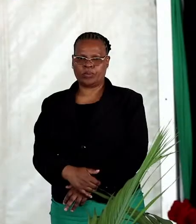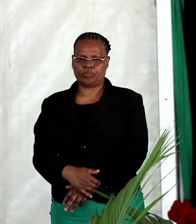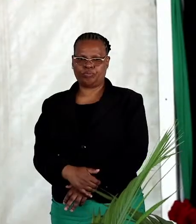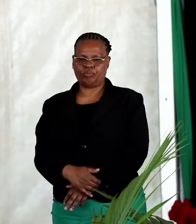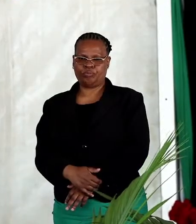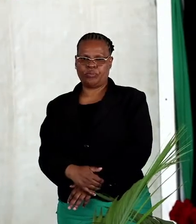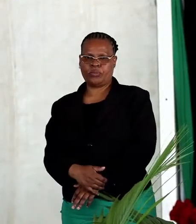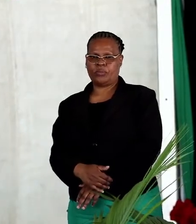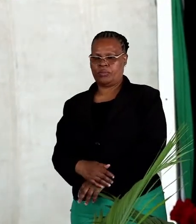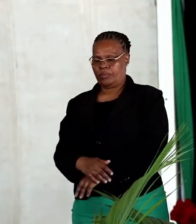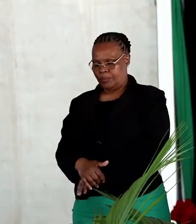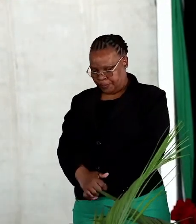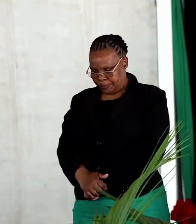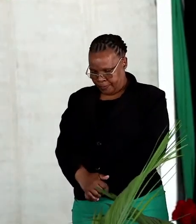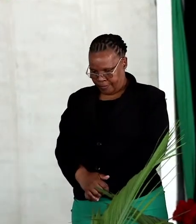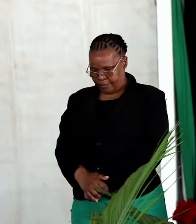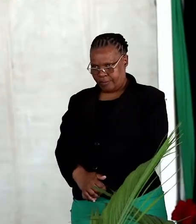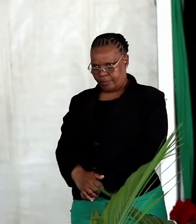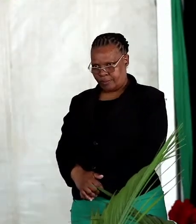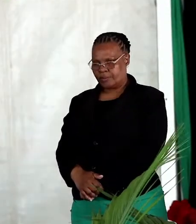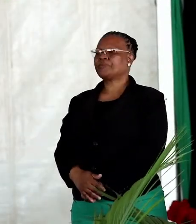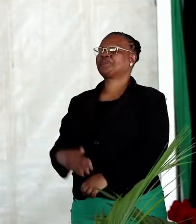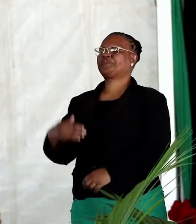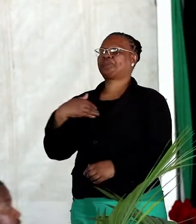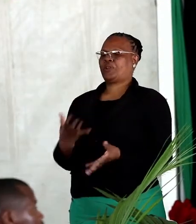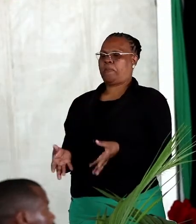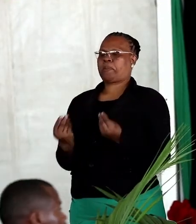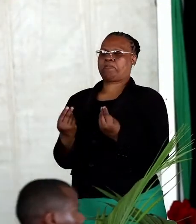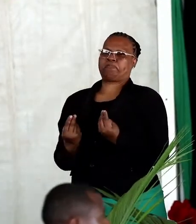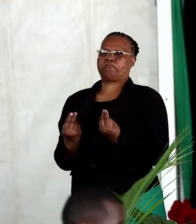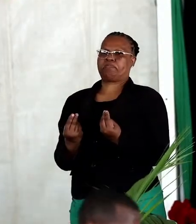Mandithathe elithuba ndibulise